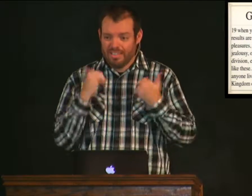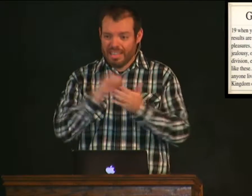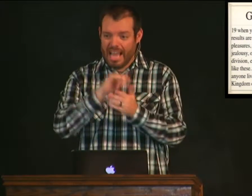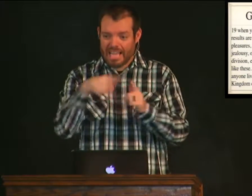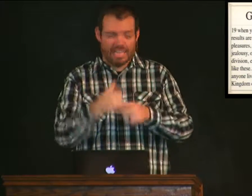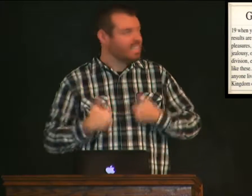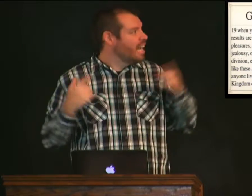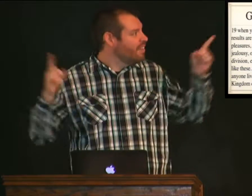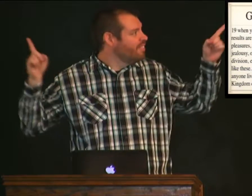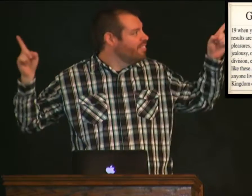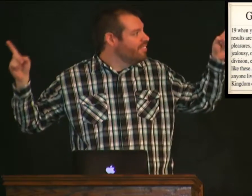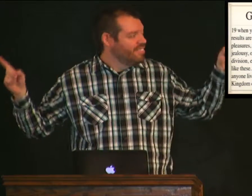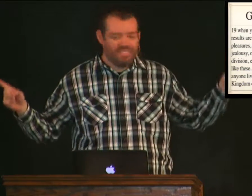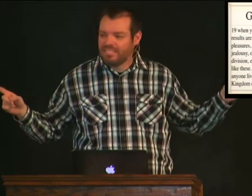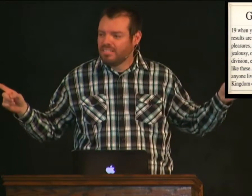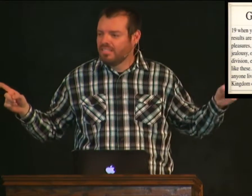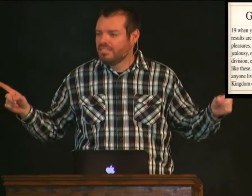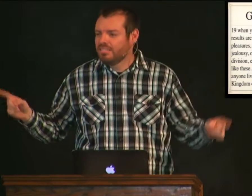If you're living that kind of life,